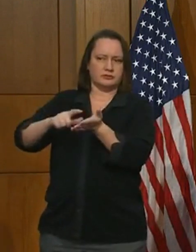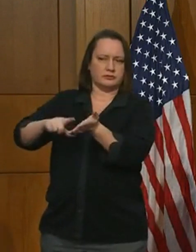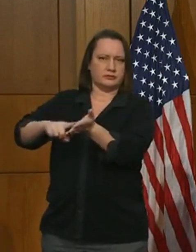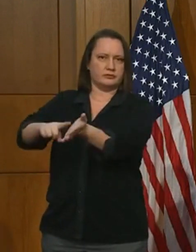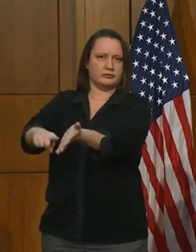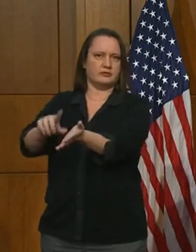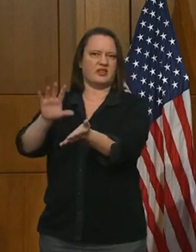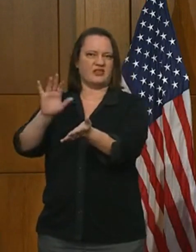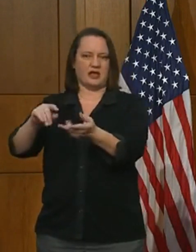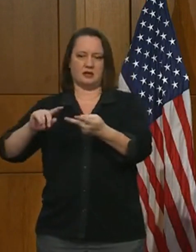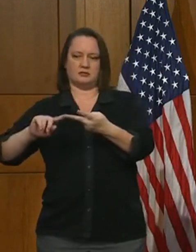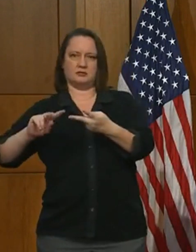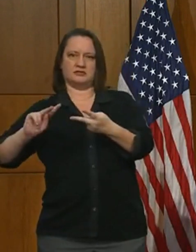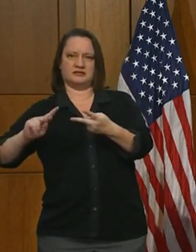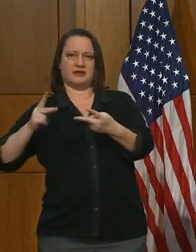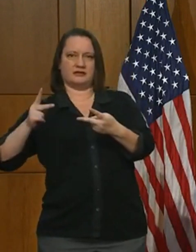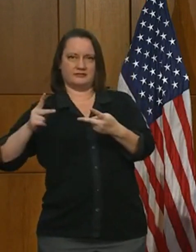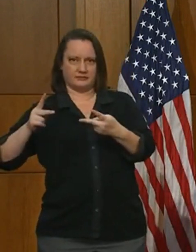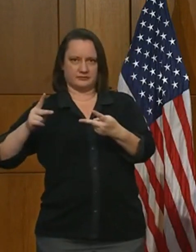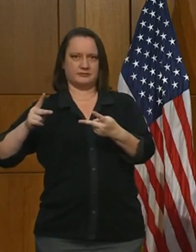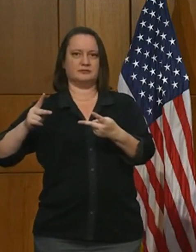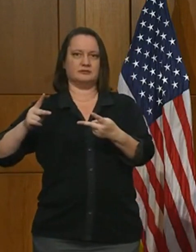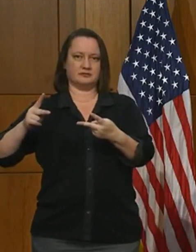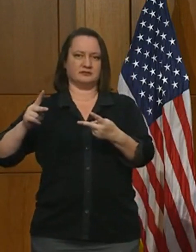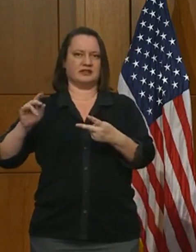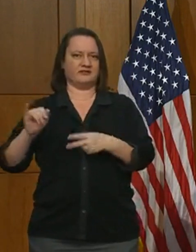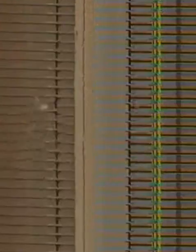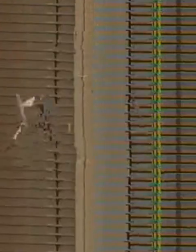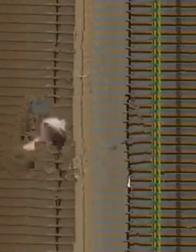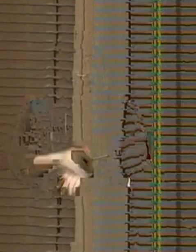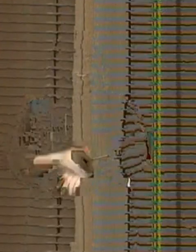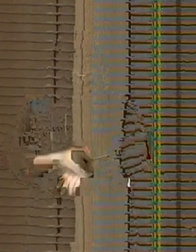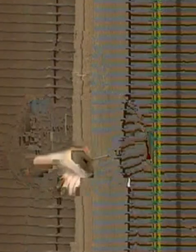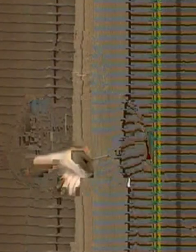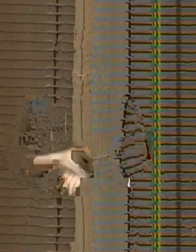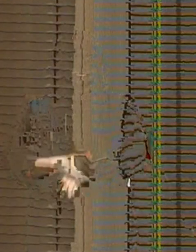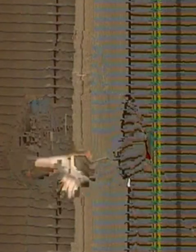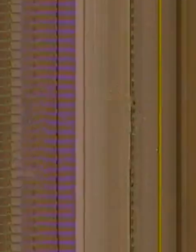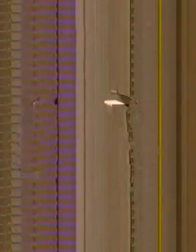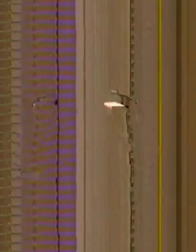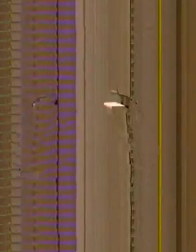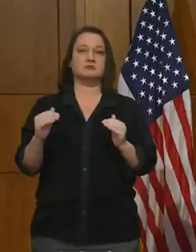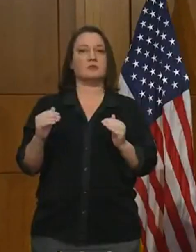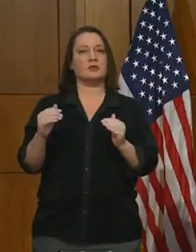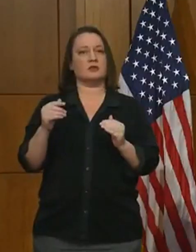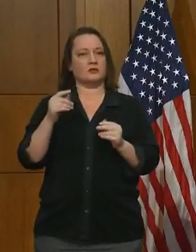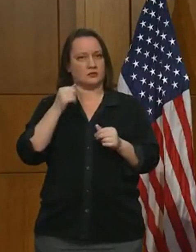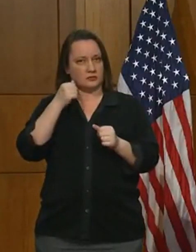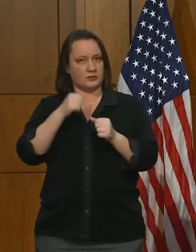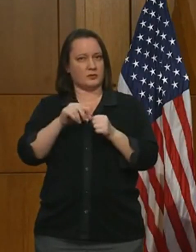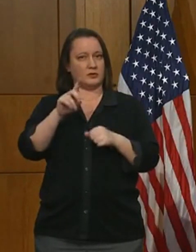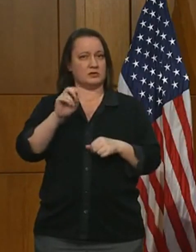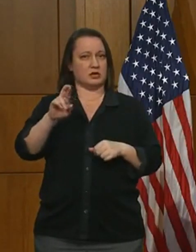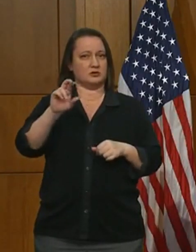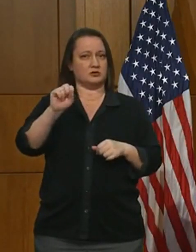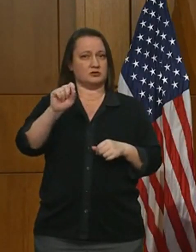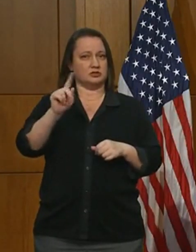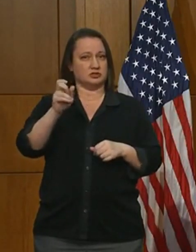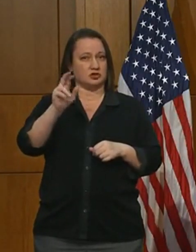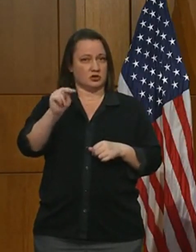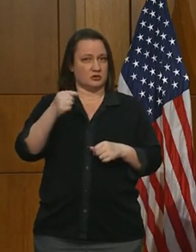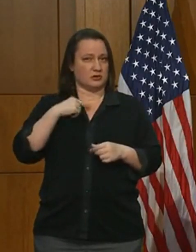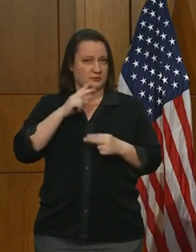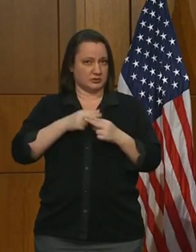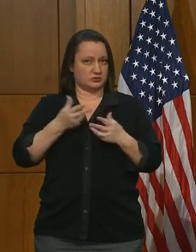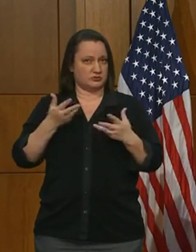replacement of Dr. Stern. And we have some very competent people that work in our Department of Emergency Management. As you